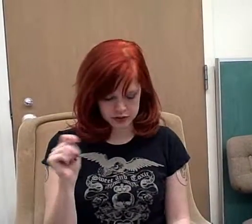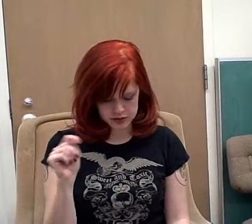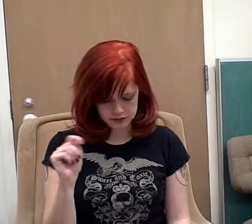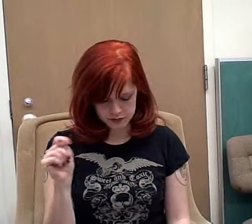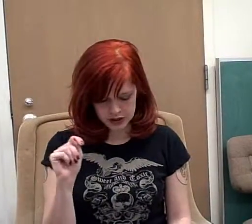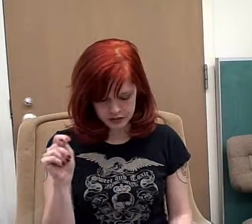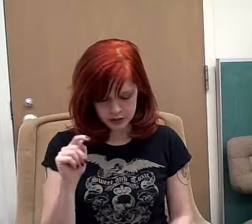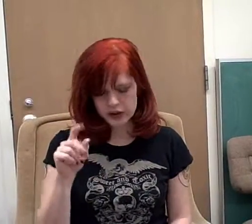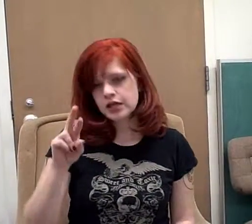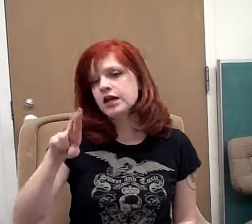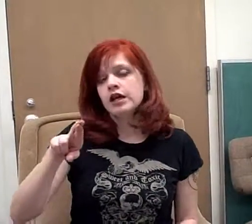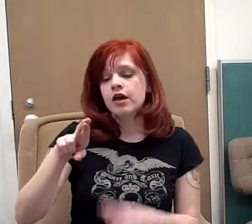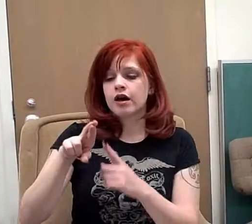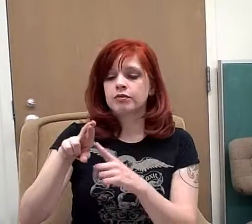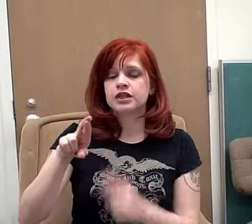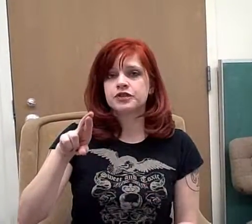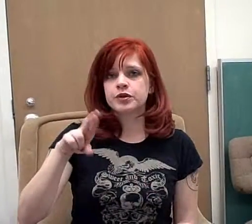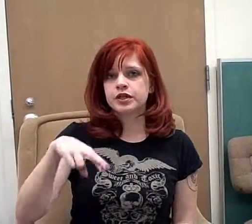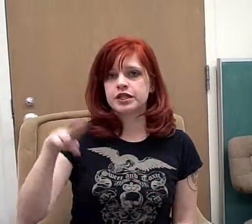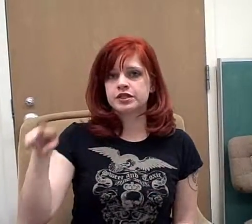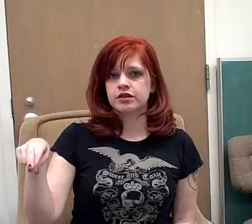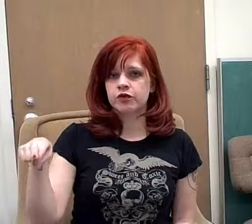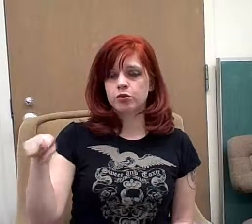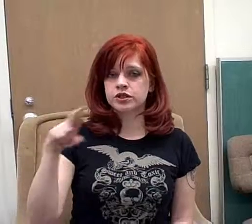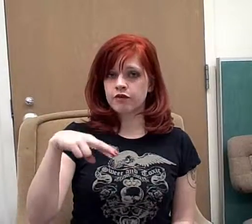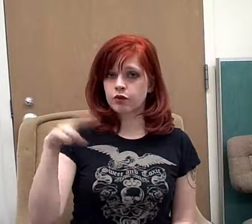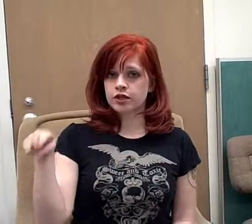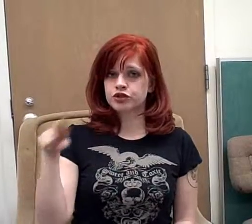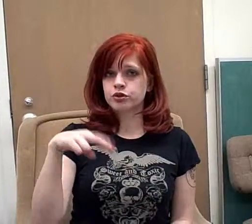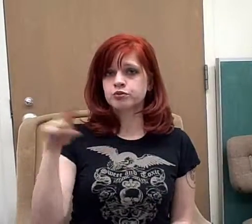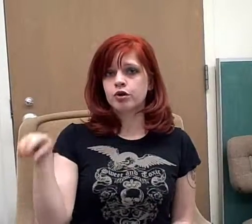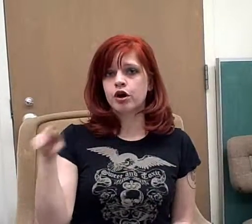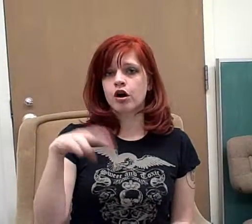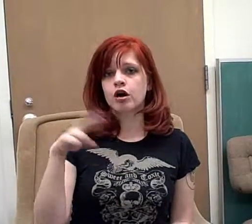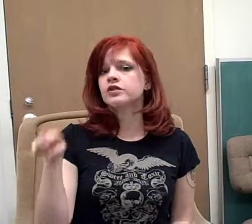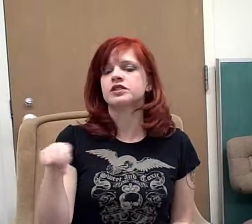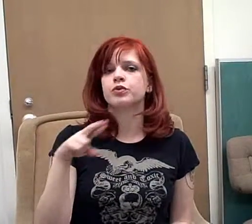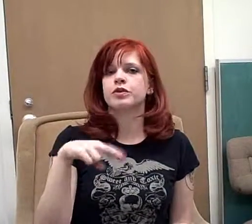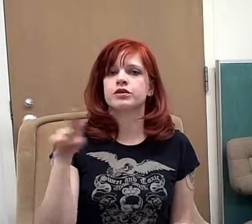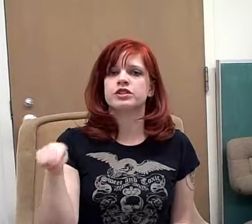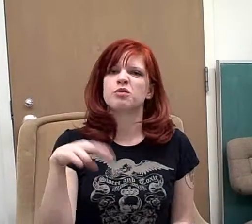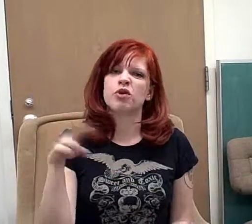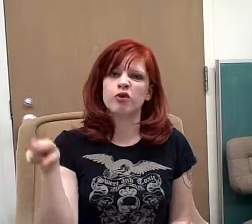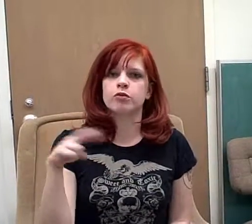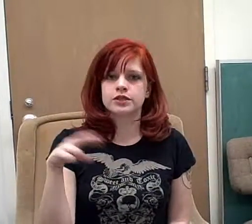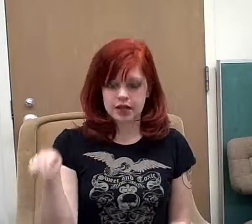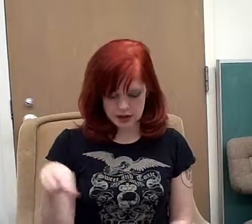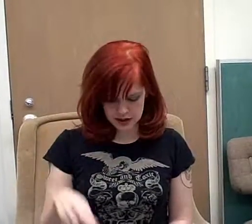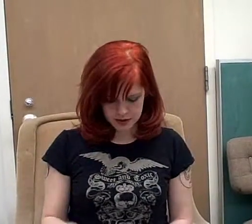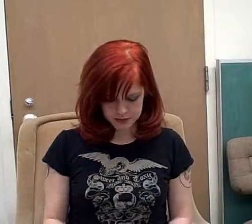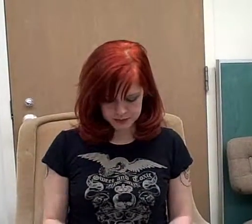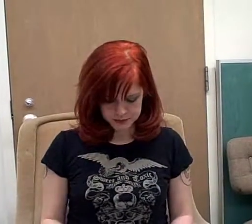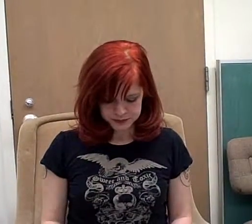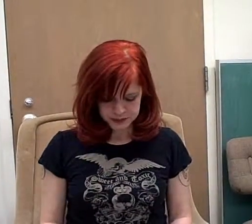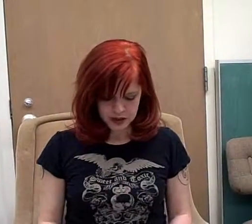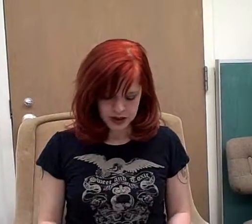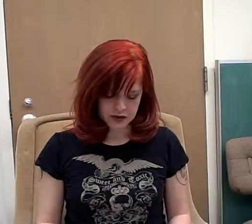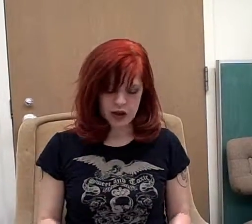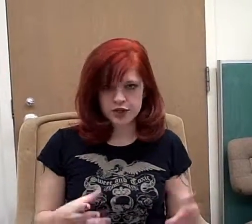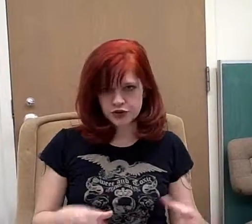used, very frequently. Less frequently is the formal sign for restroom, RR. This would be used in a more formal setting, like in the classroom